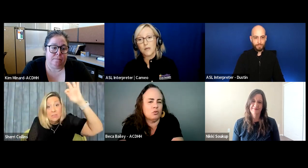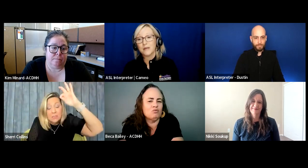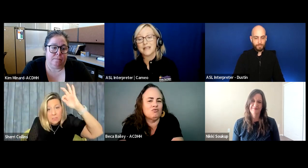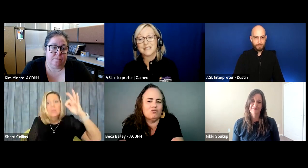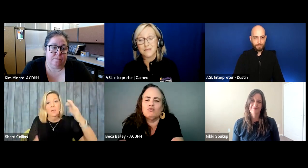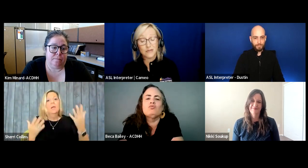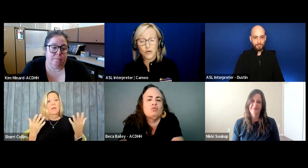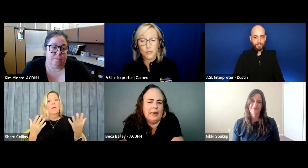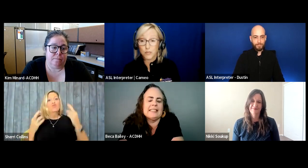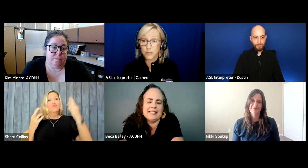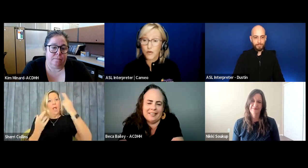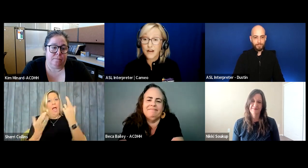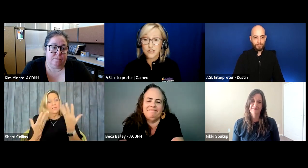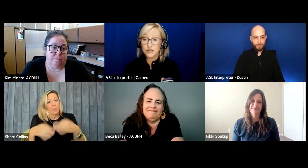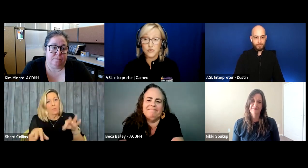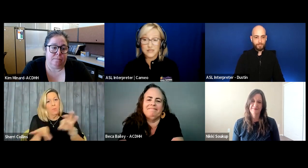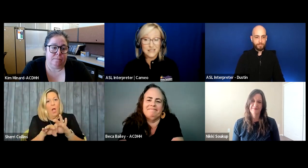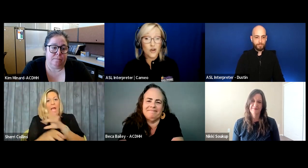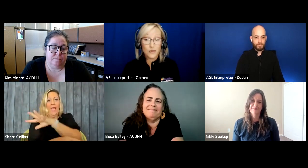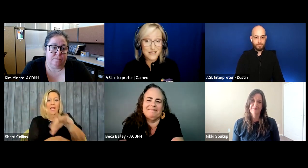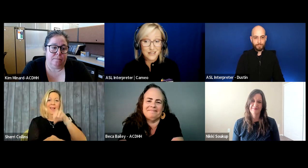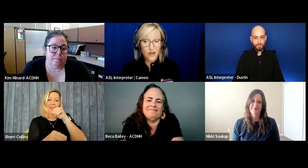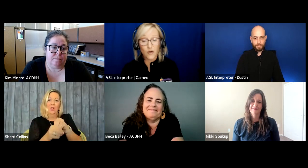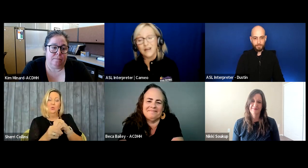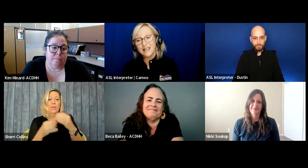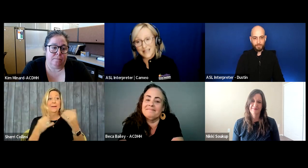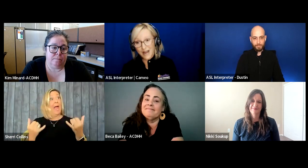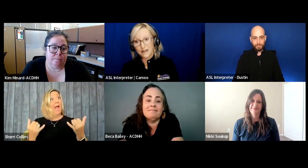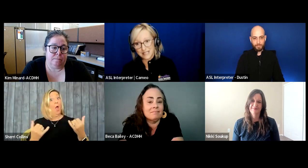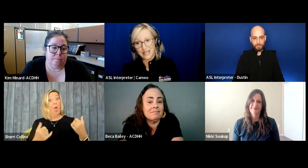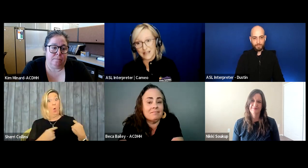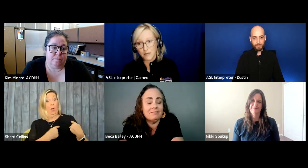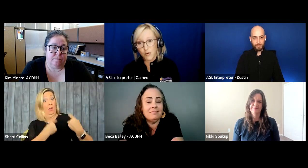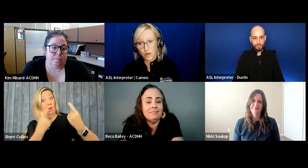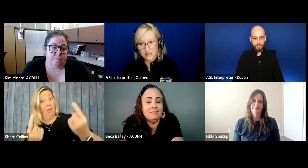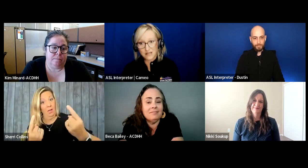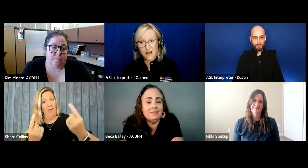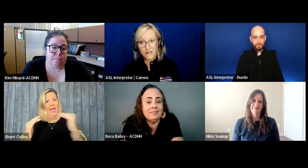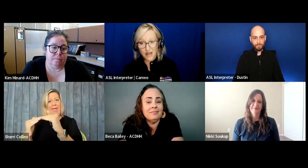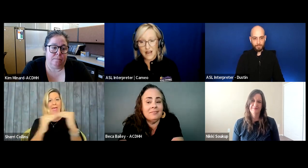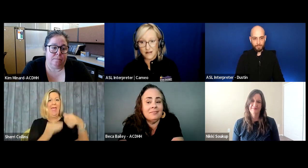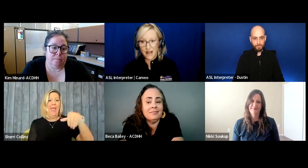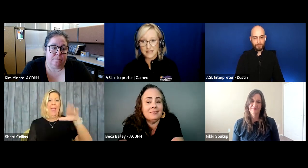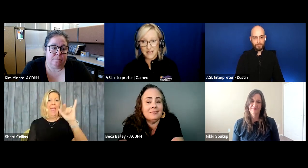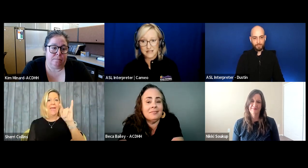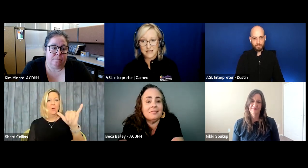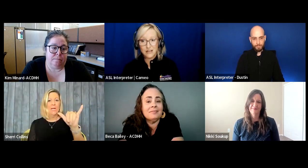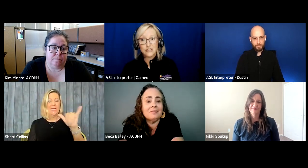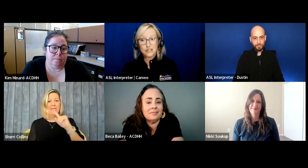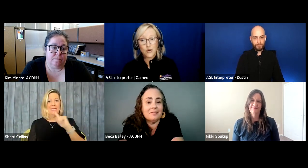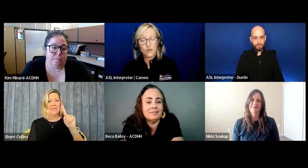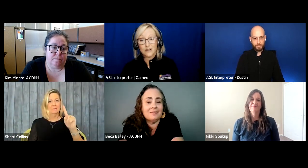general public who prior to didn't know what they didn't know, now they're seeing the importance of that kind of